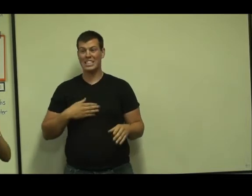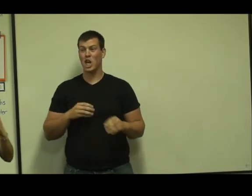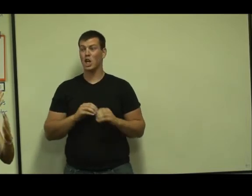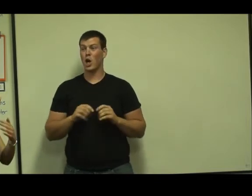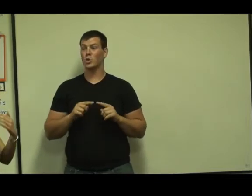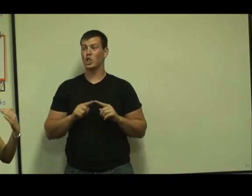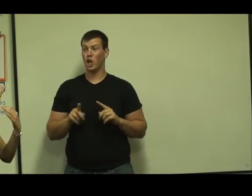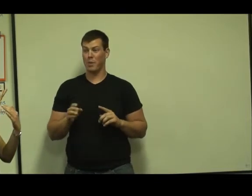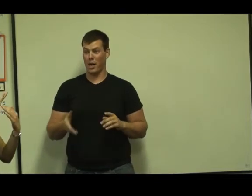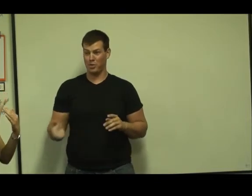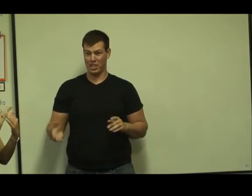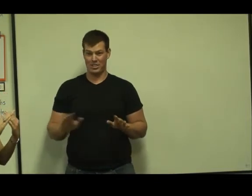All first aid.